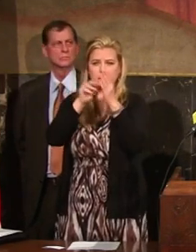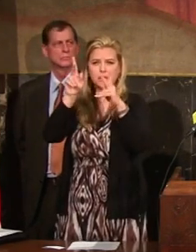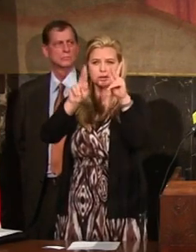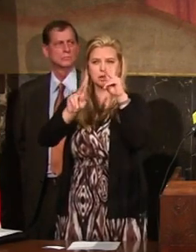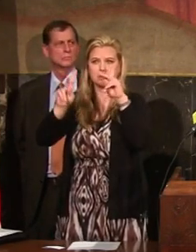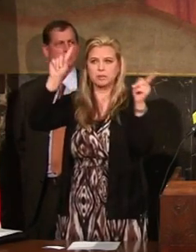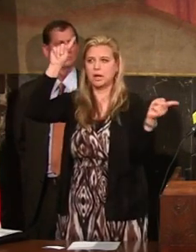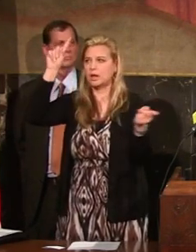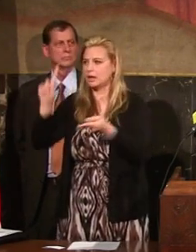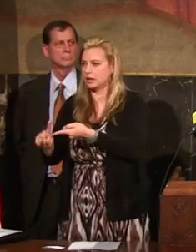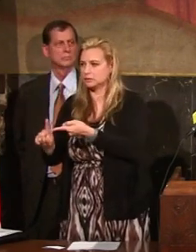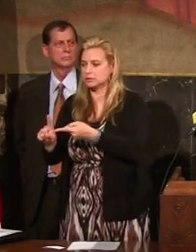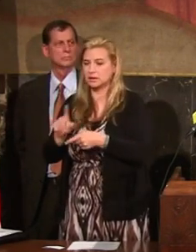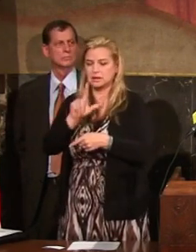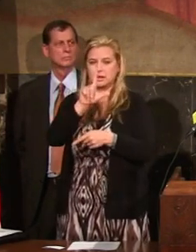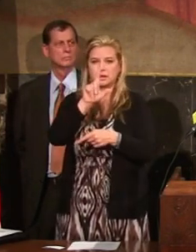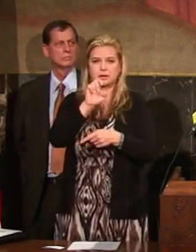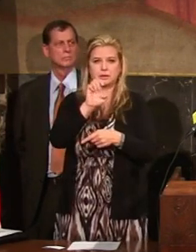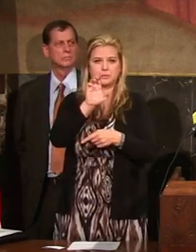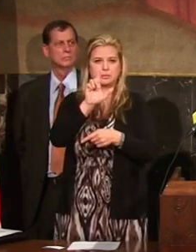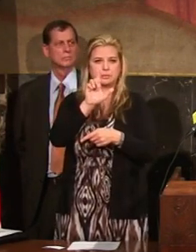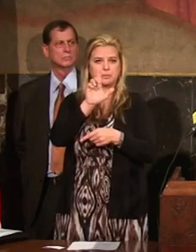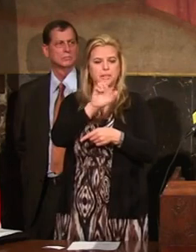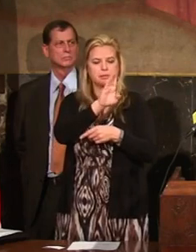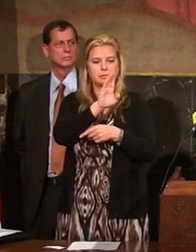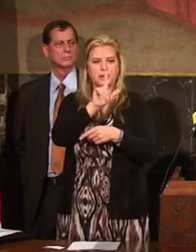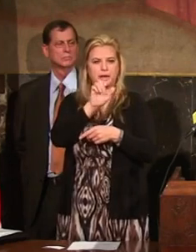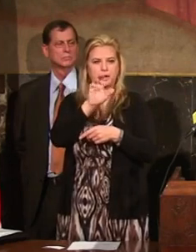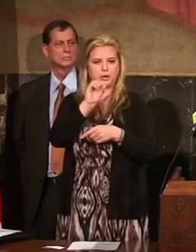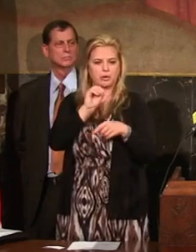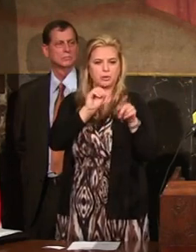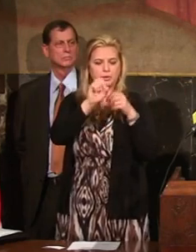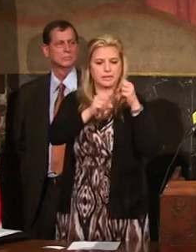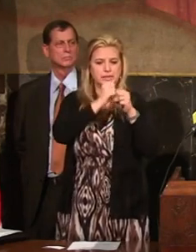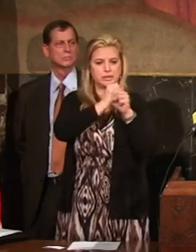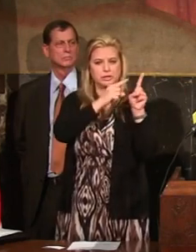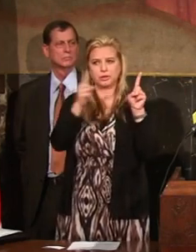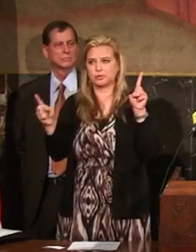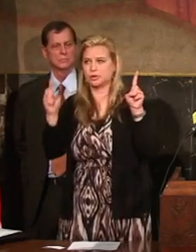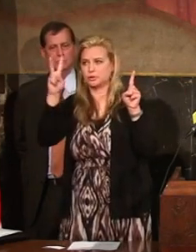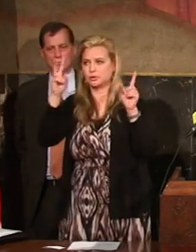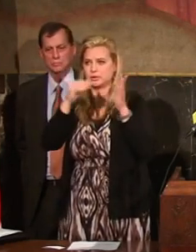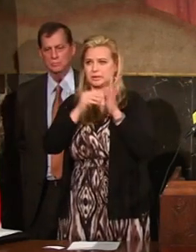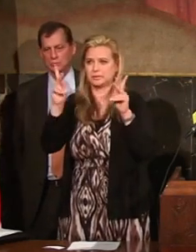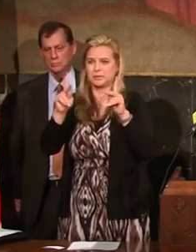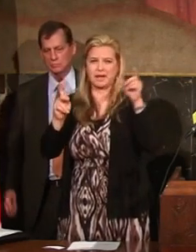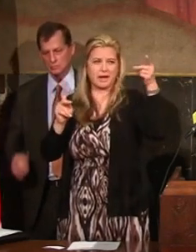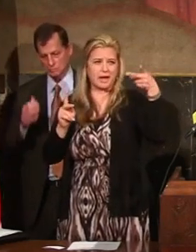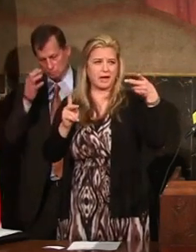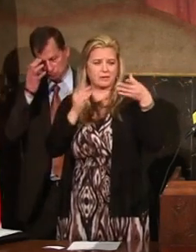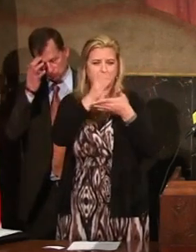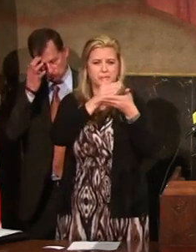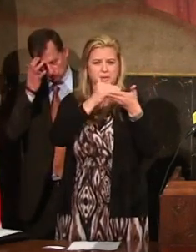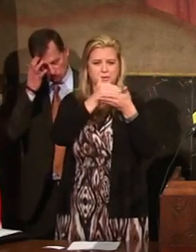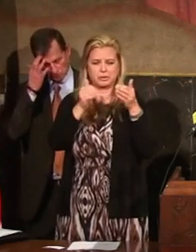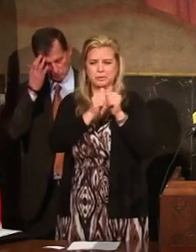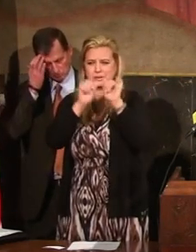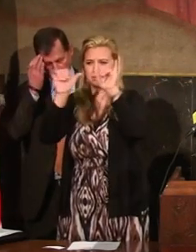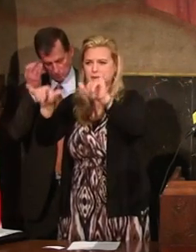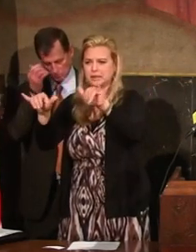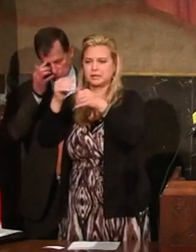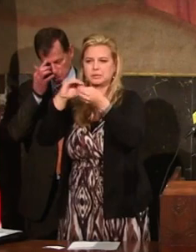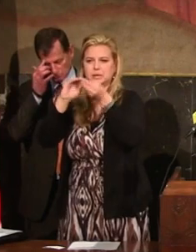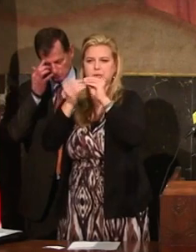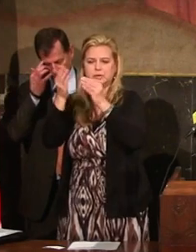left in the Blanco years. 2,000 people less, half the budget, with the same number of